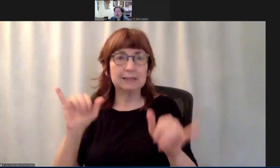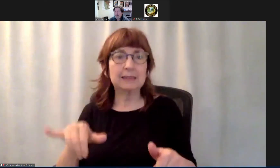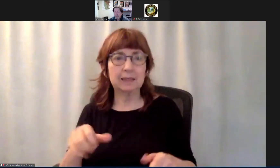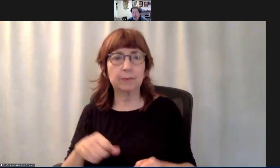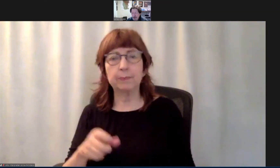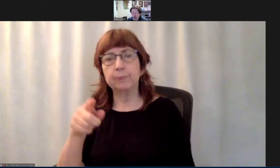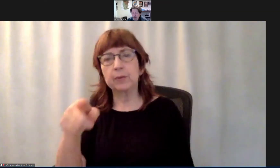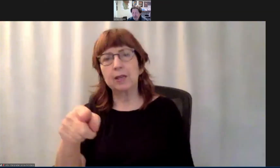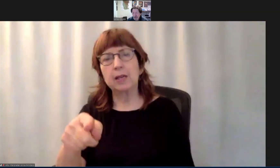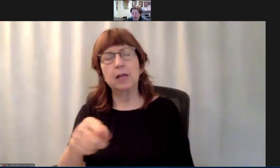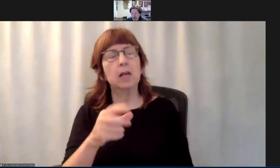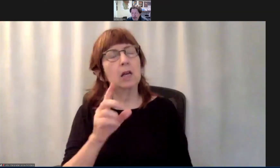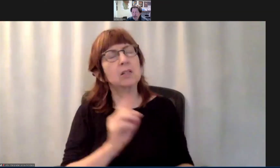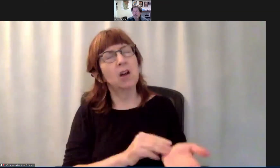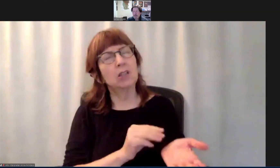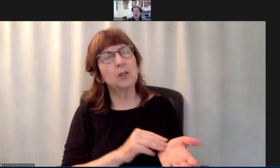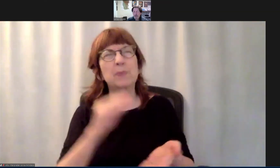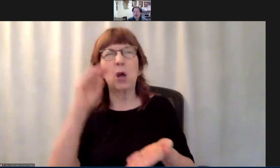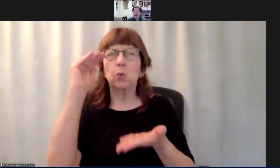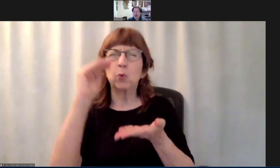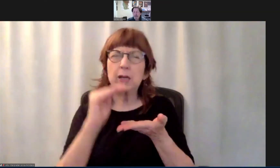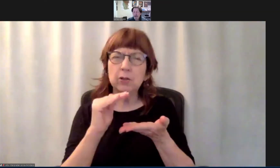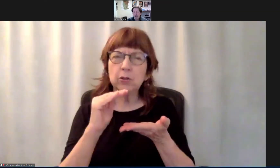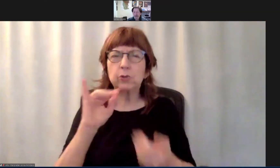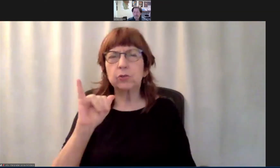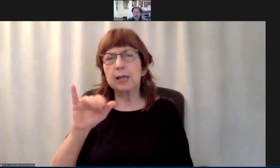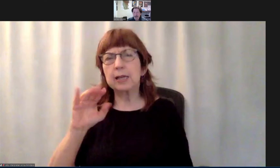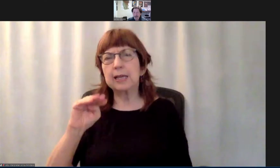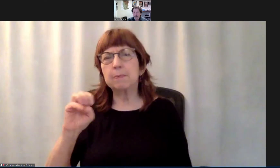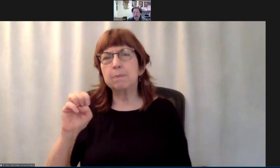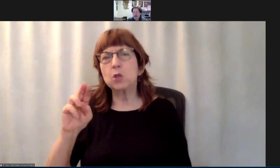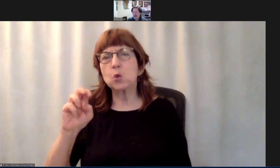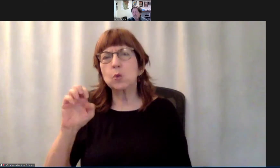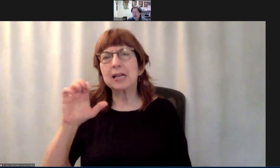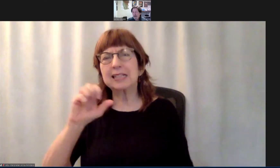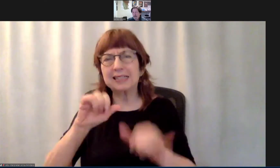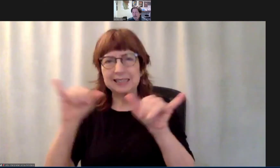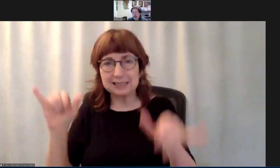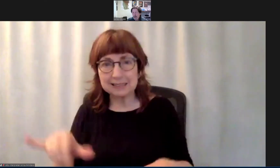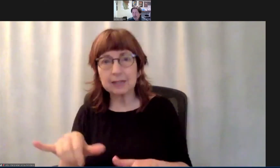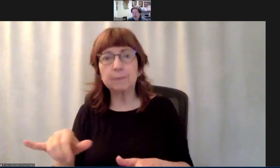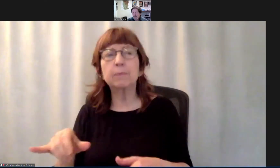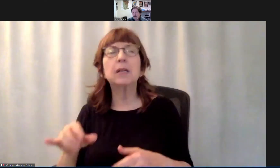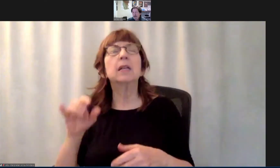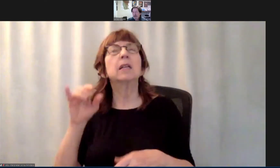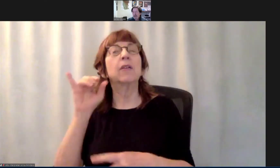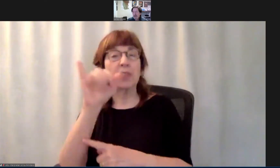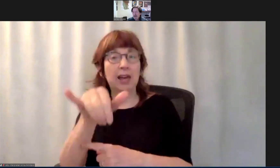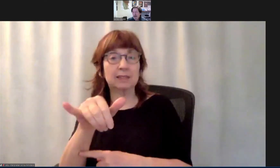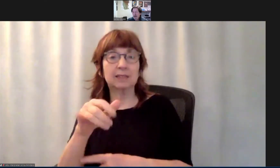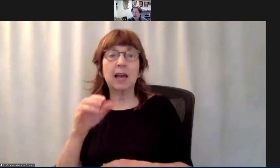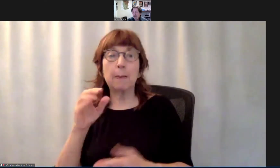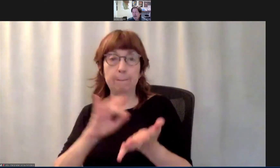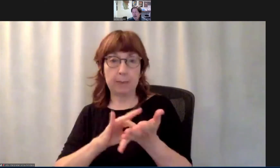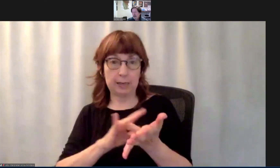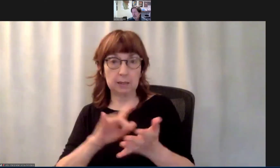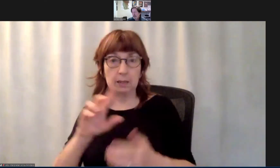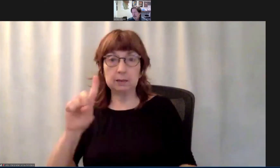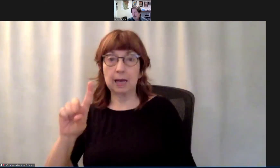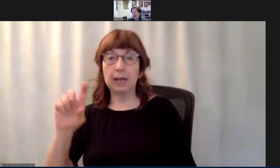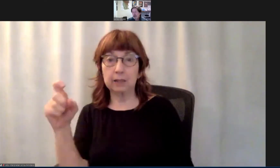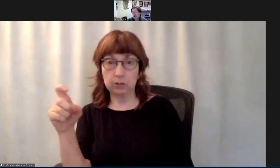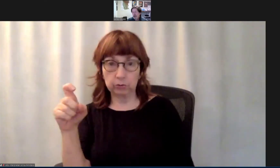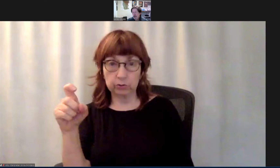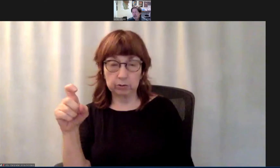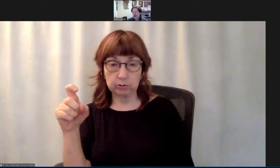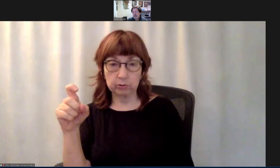So a reduced immune system or immunodeficiency is a medical diagnosis that